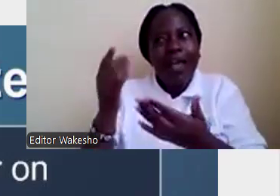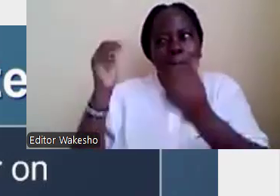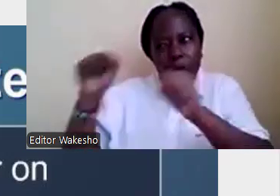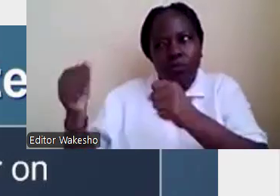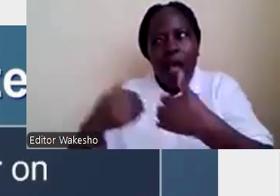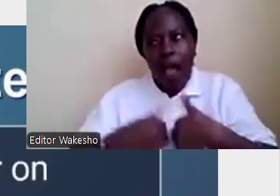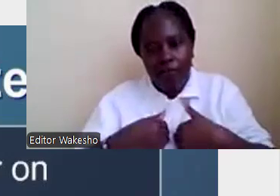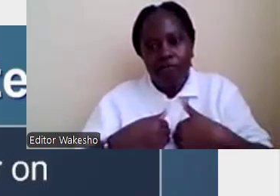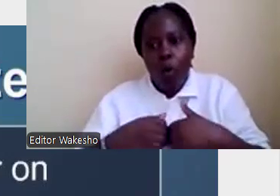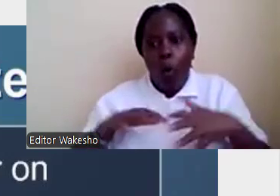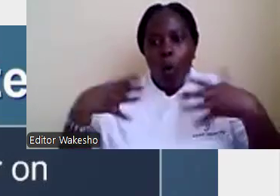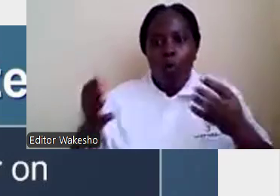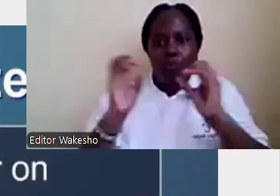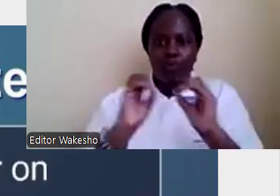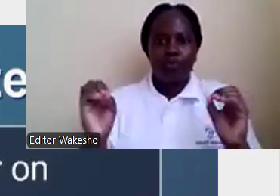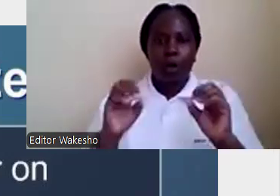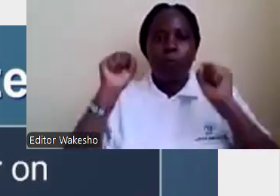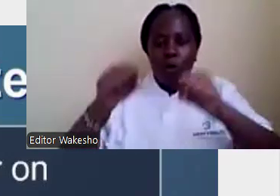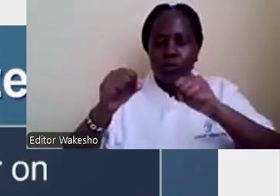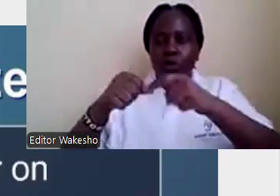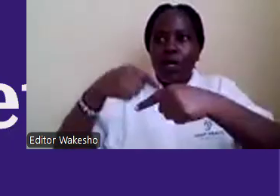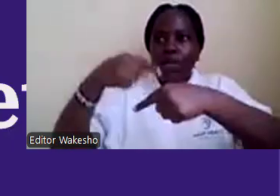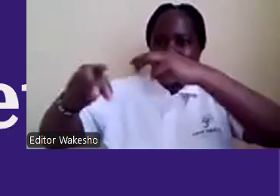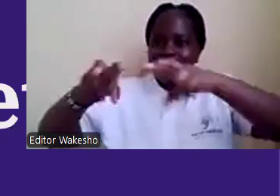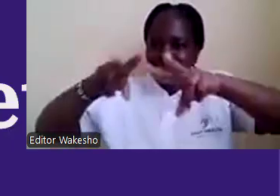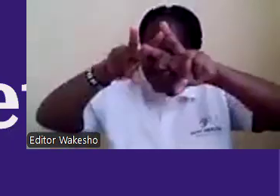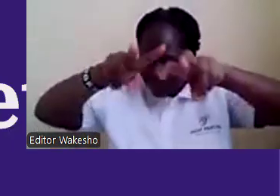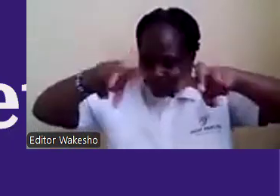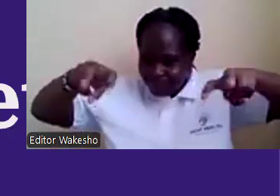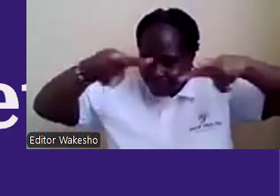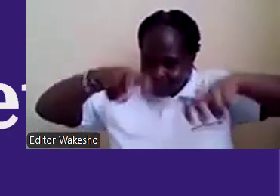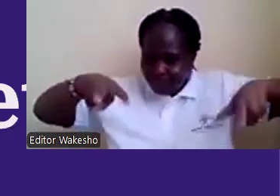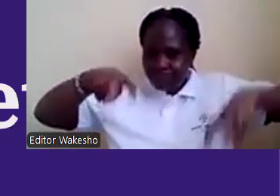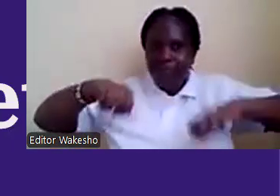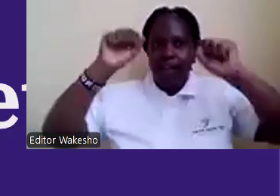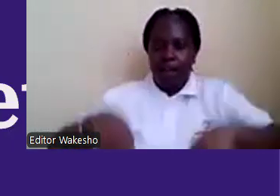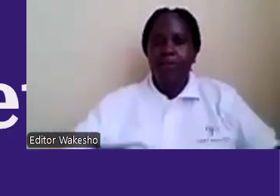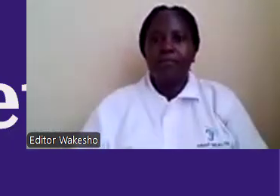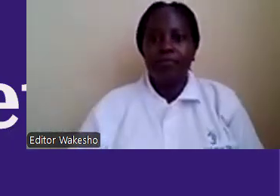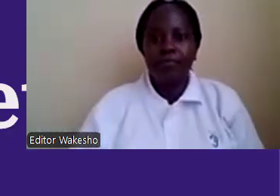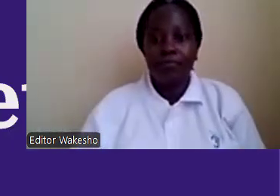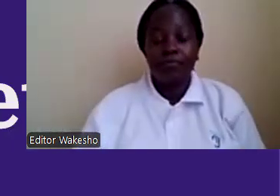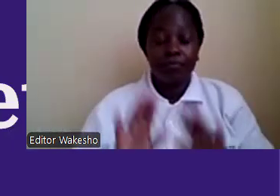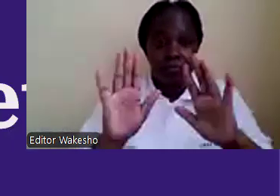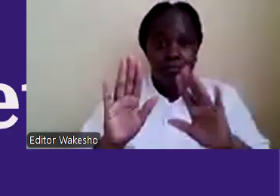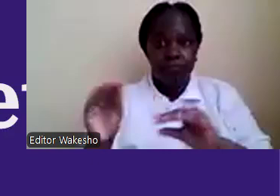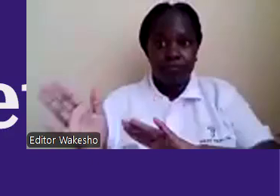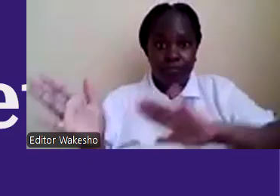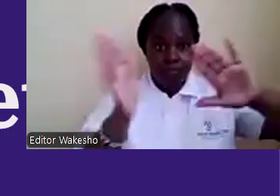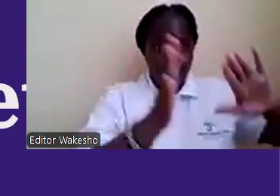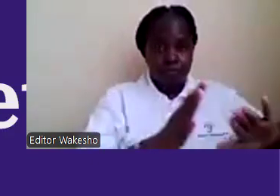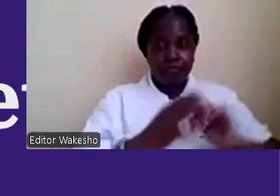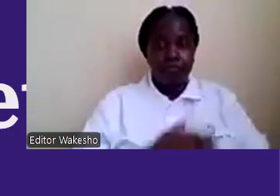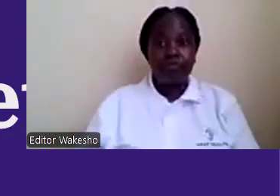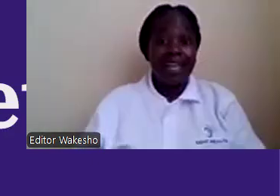to investigate further or not. Great. So moving on to complications. And as